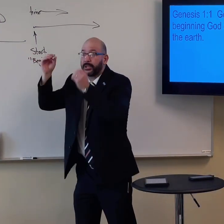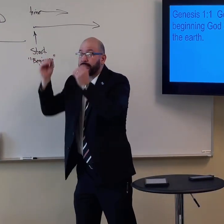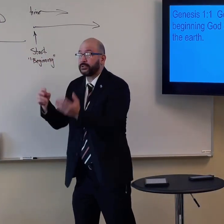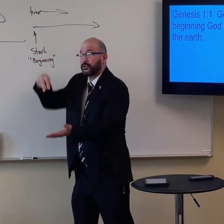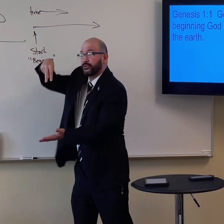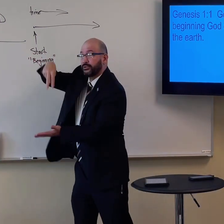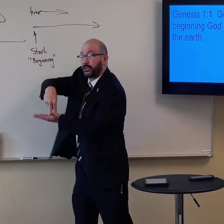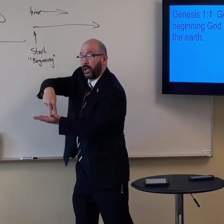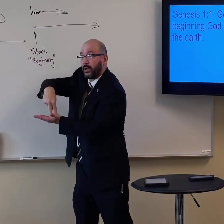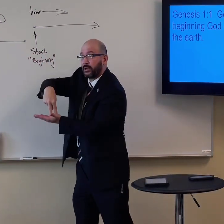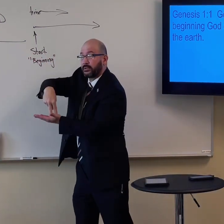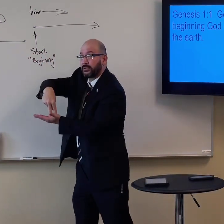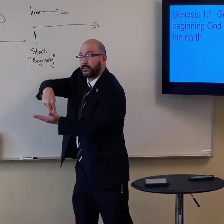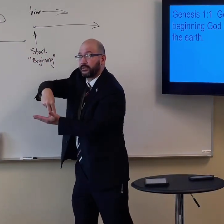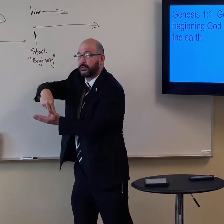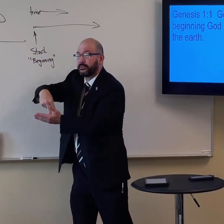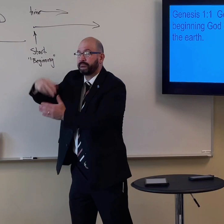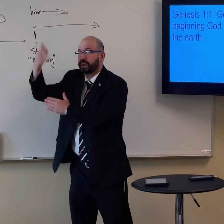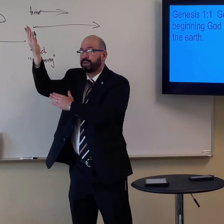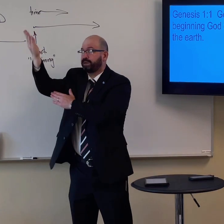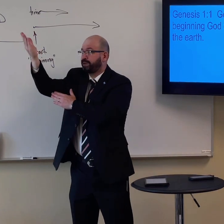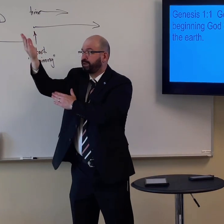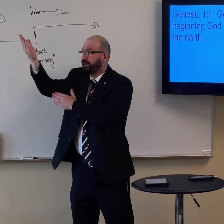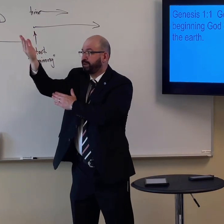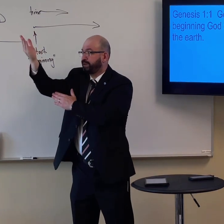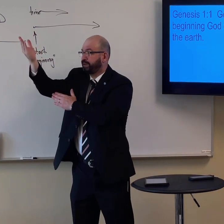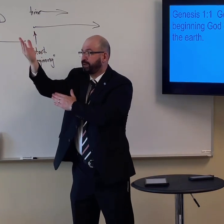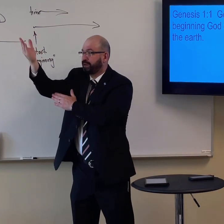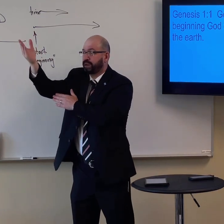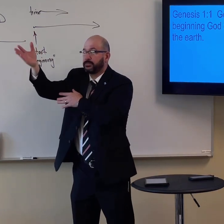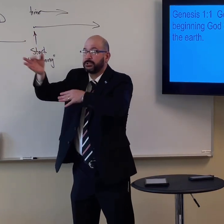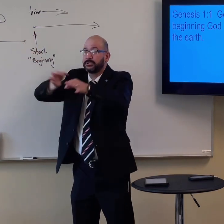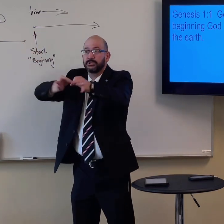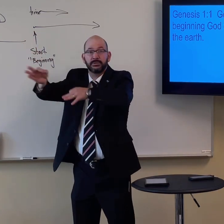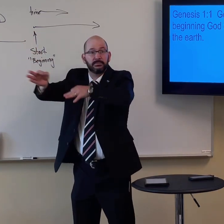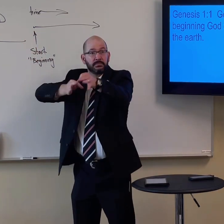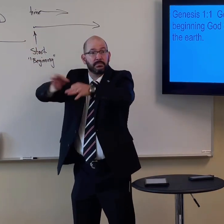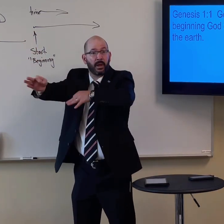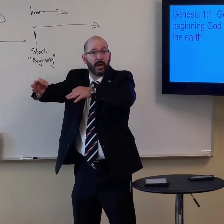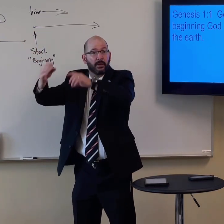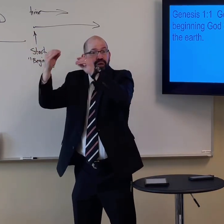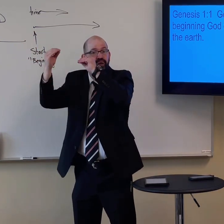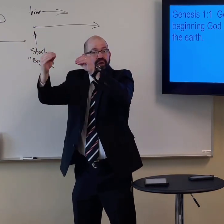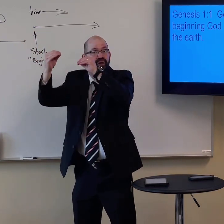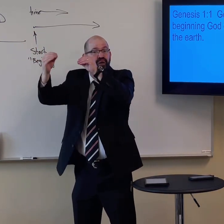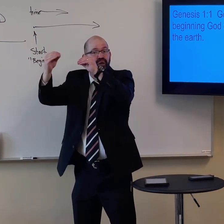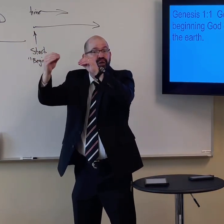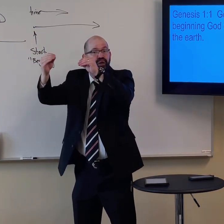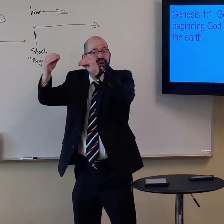the teacher stood up and just, like, gave us a sermon, explained things, taught us.